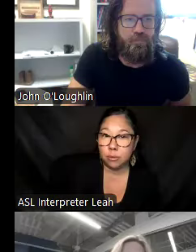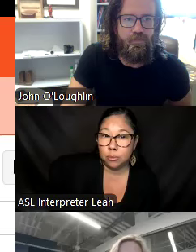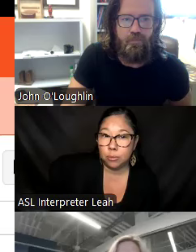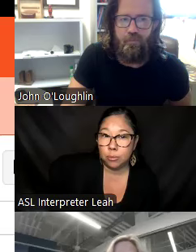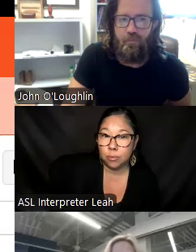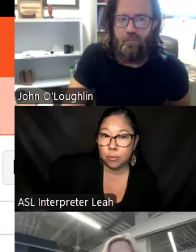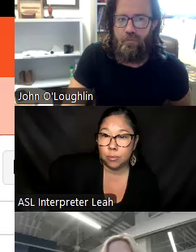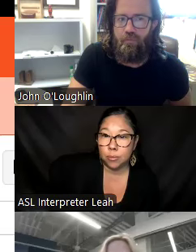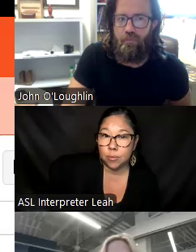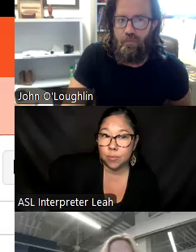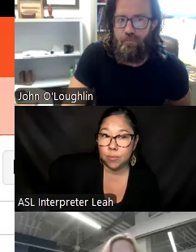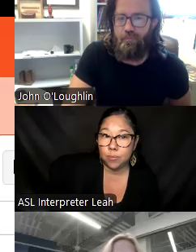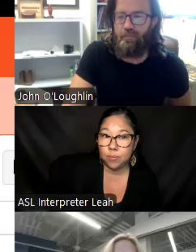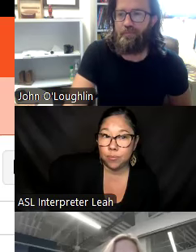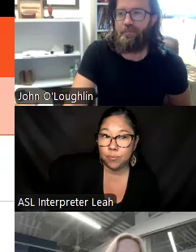of.